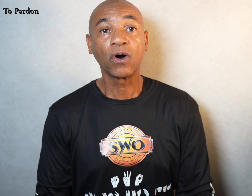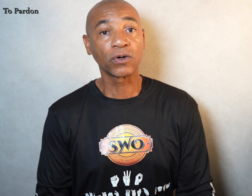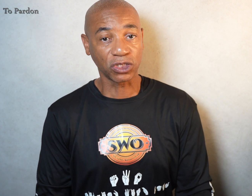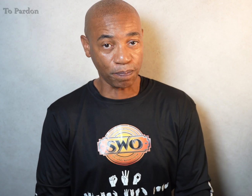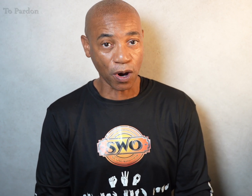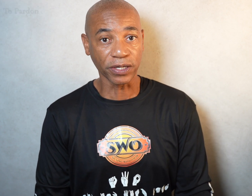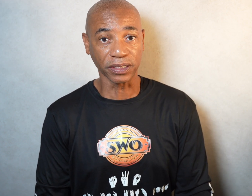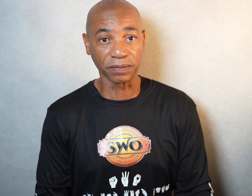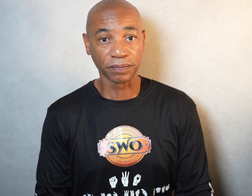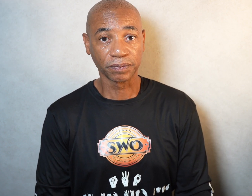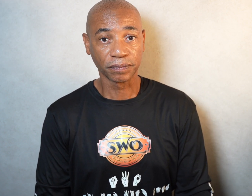or to pardon.